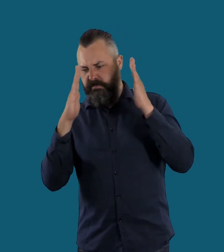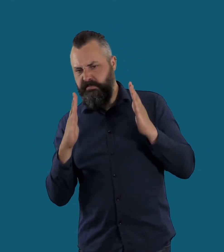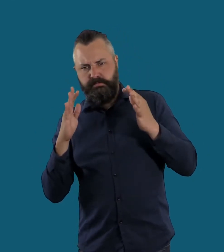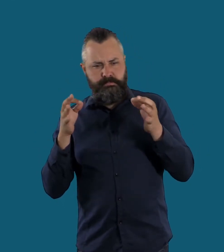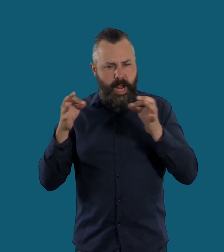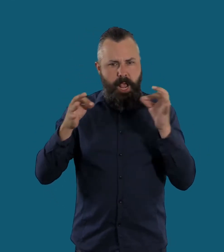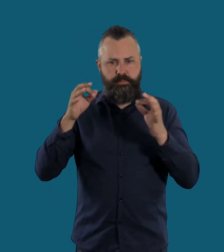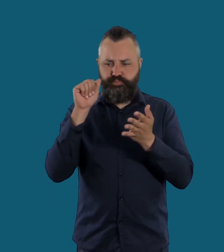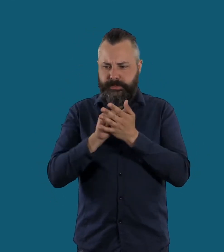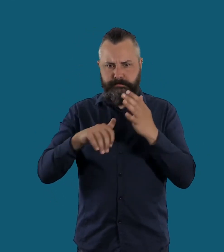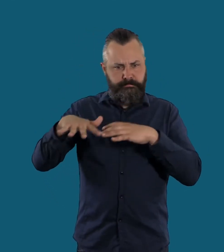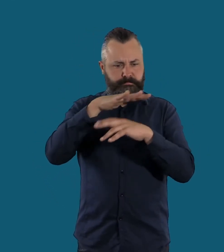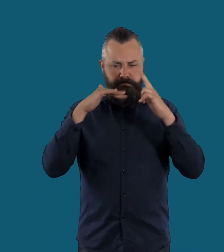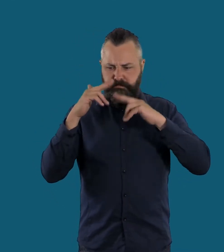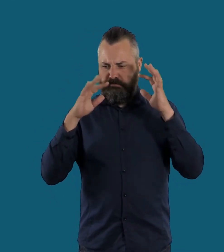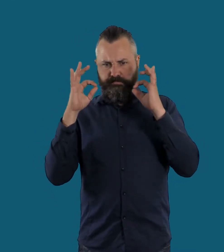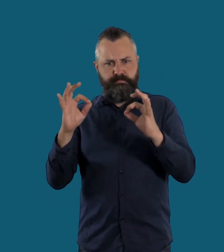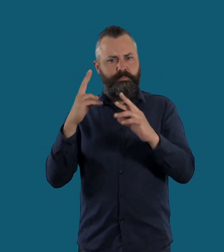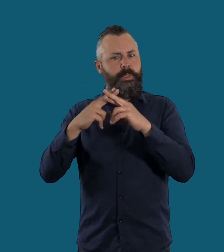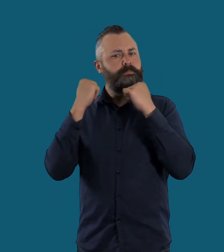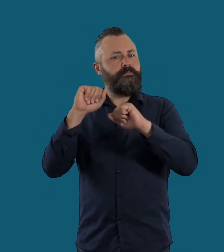Well-prepared homes that are actively defended may provide safety.